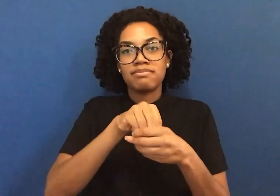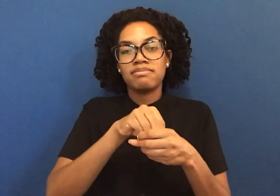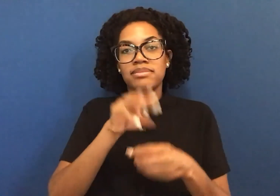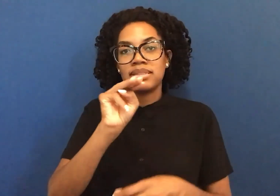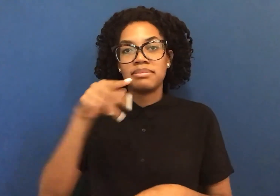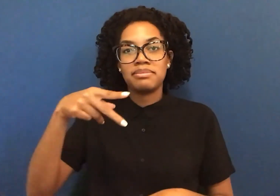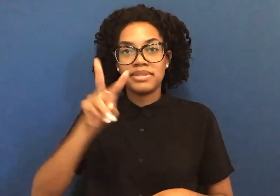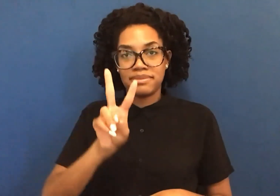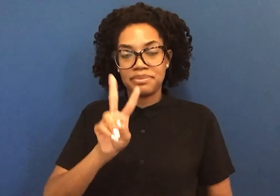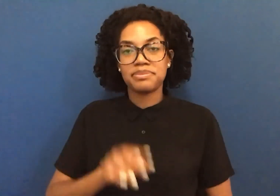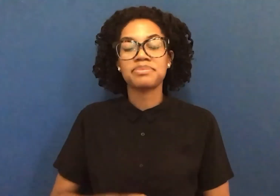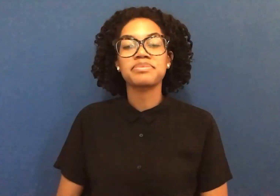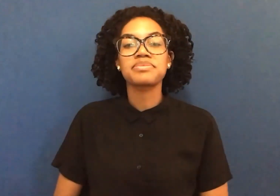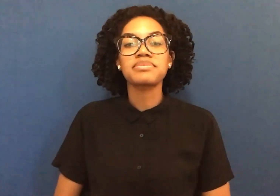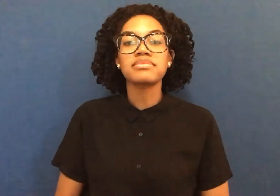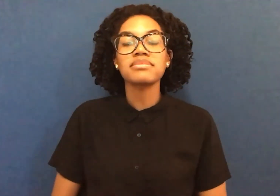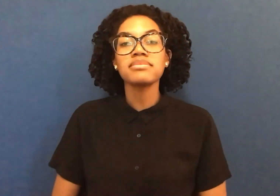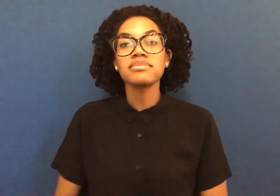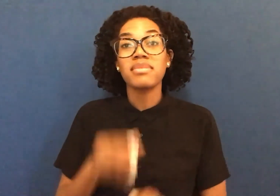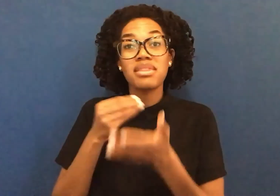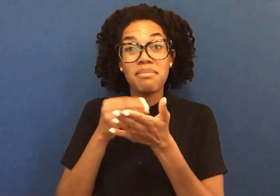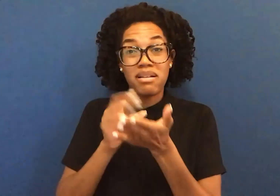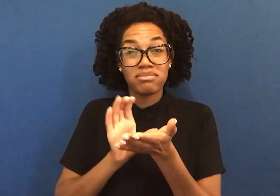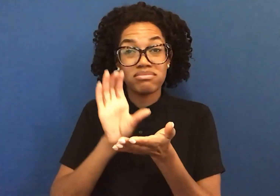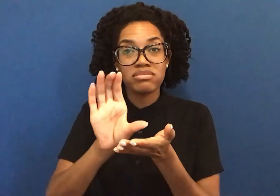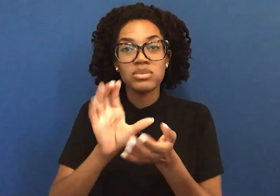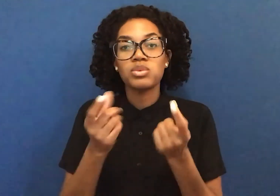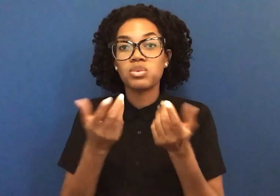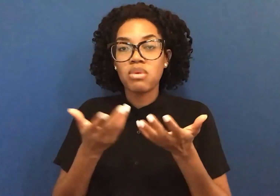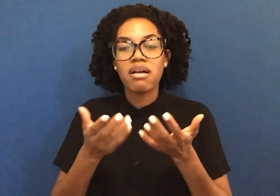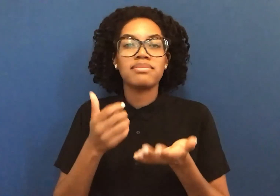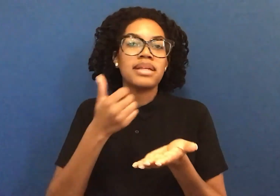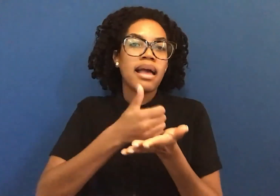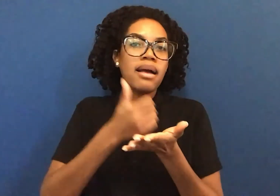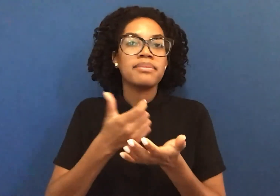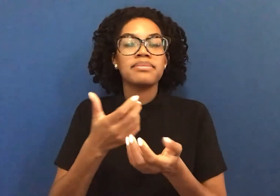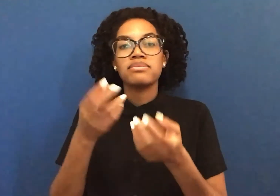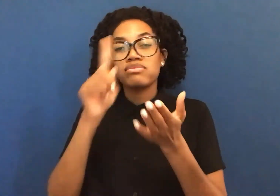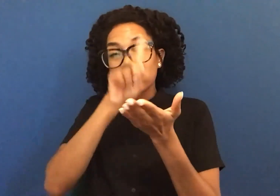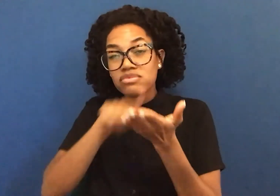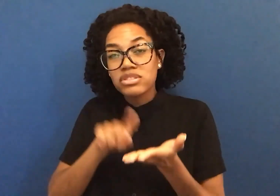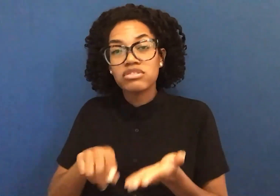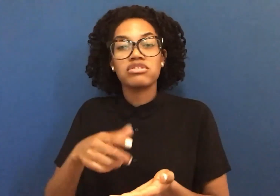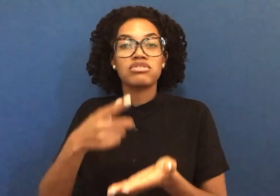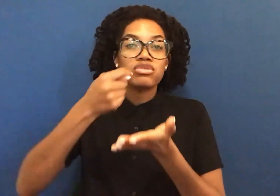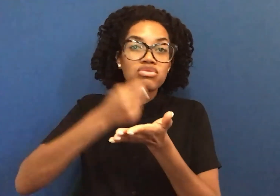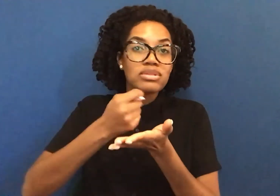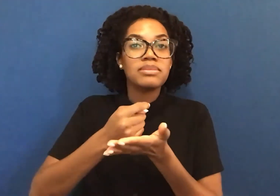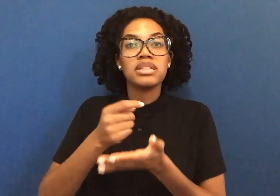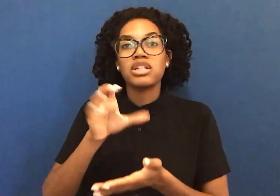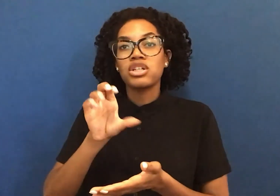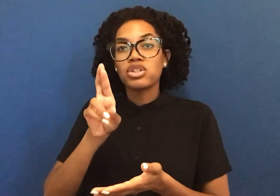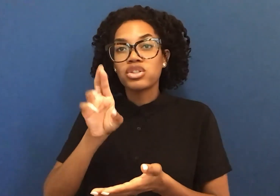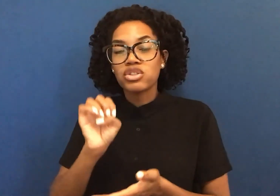mitigate the harm of this outbreak. It also supports research and vaccine and treatment procurement. So this will go a long way, right,